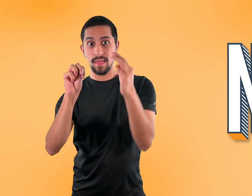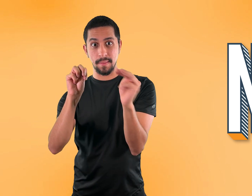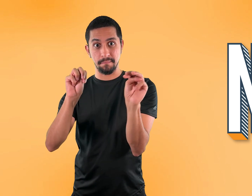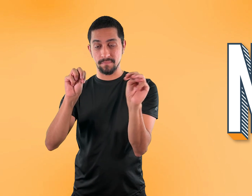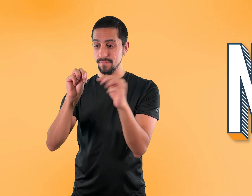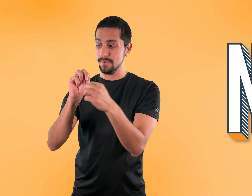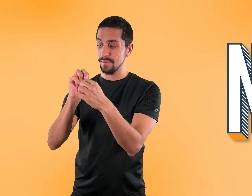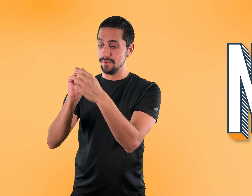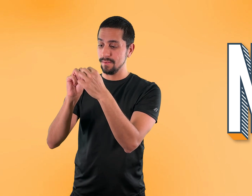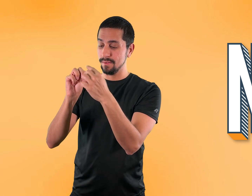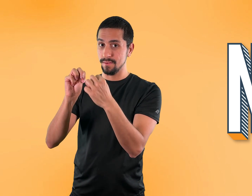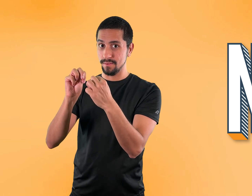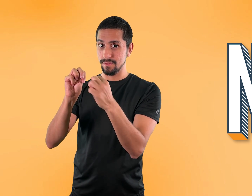only 2 fingers.